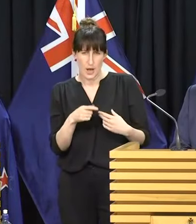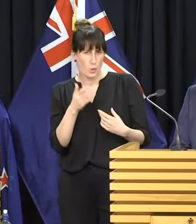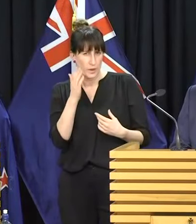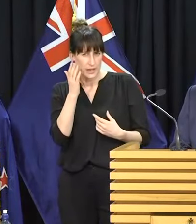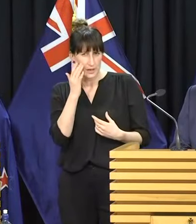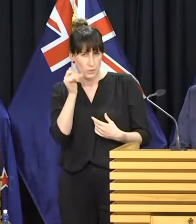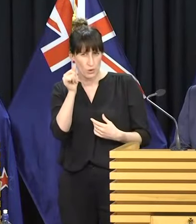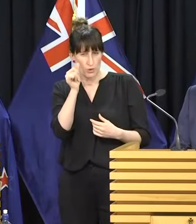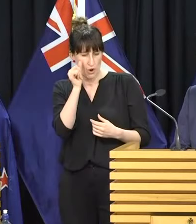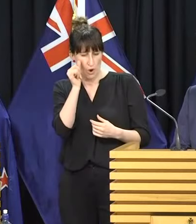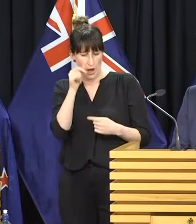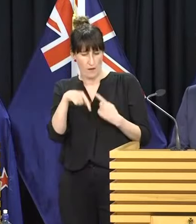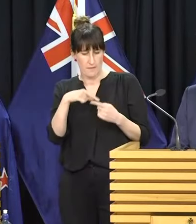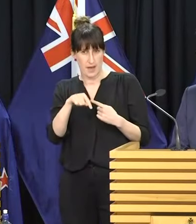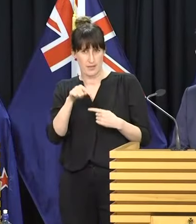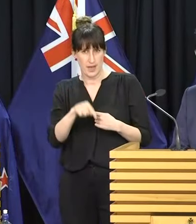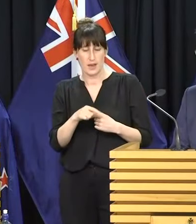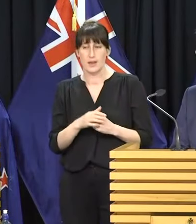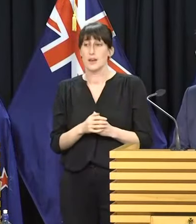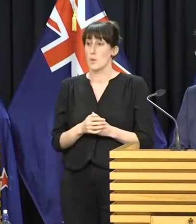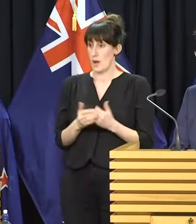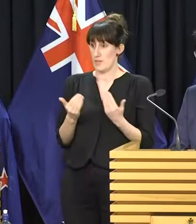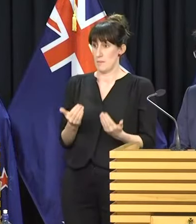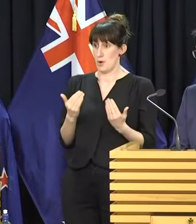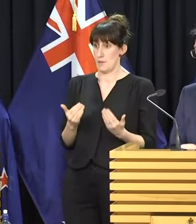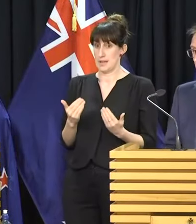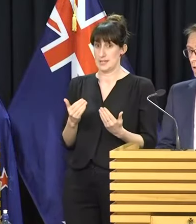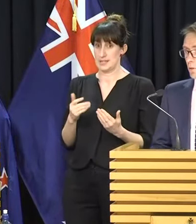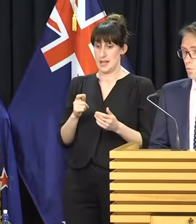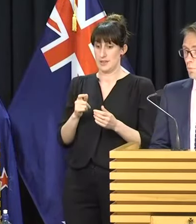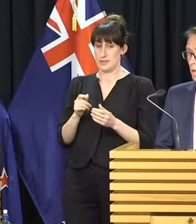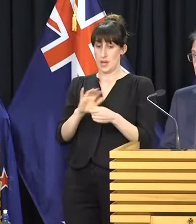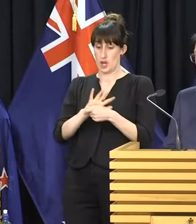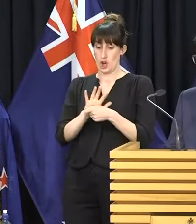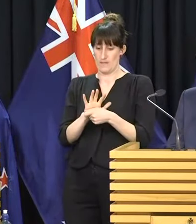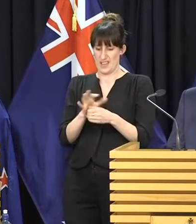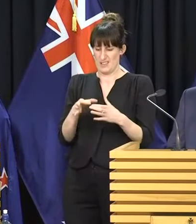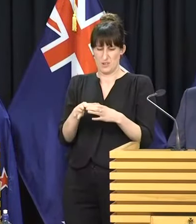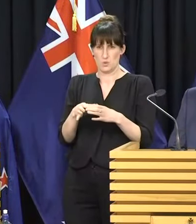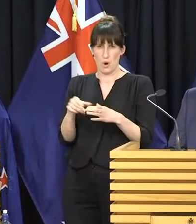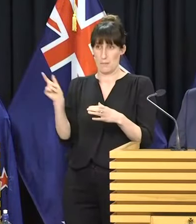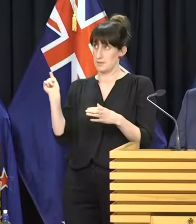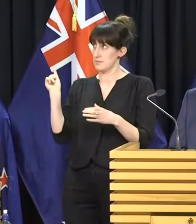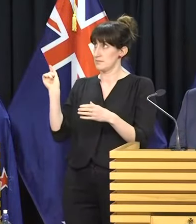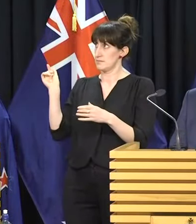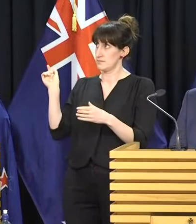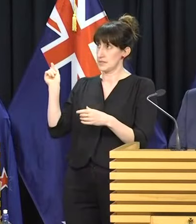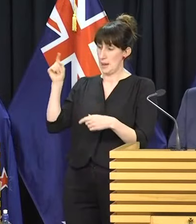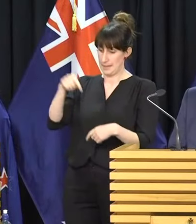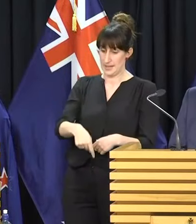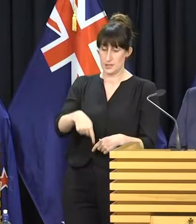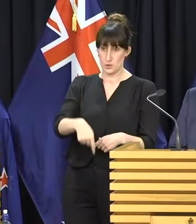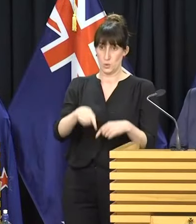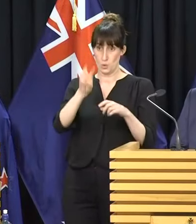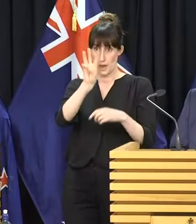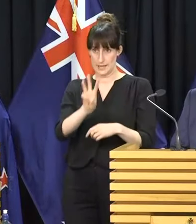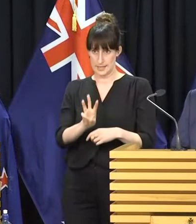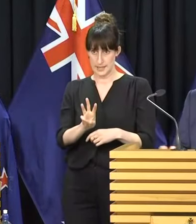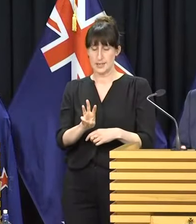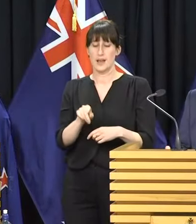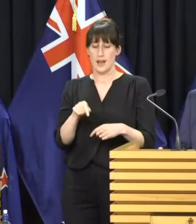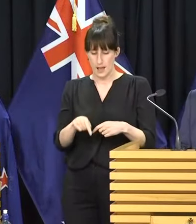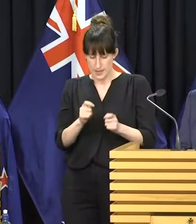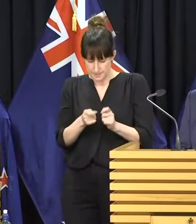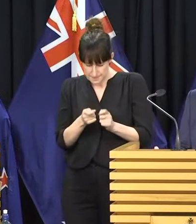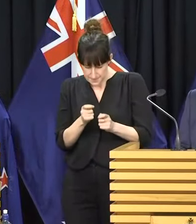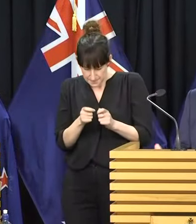now to ESR here in Wellington. They're going to process that overnight, so it will be tomorrow in the afternoon. We'll have the genome sequencing, and that will